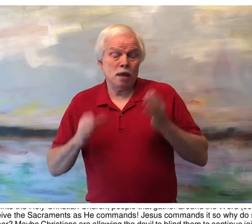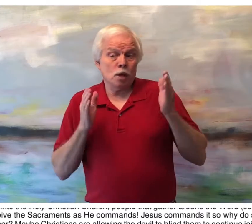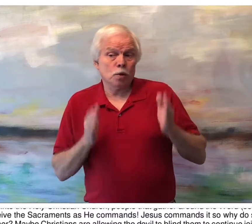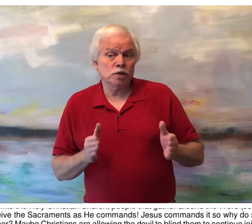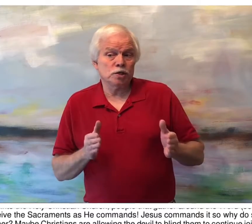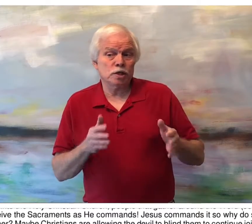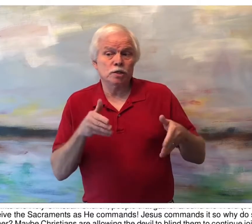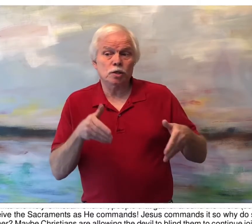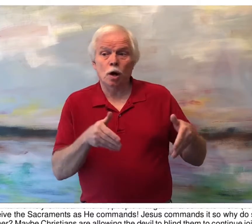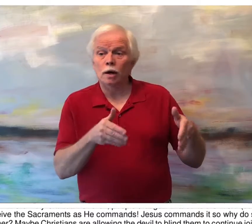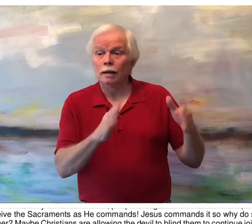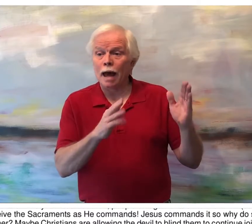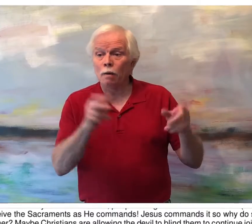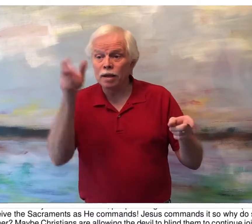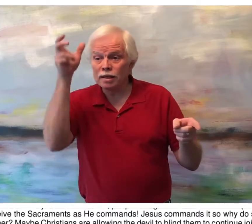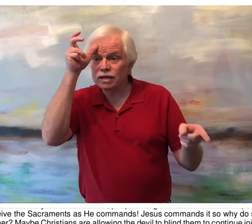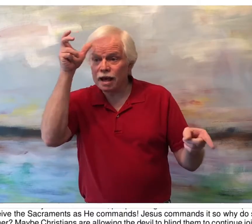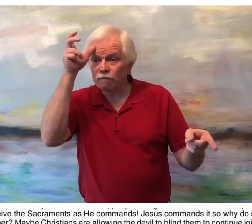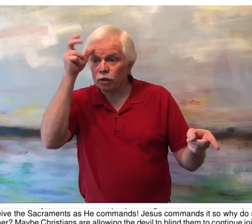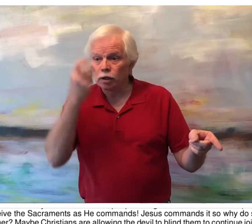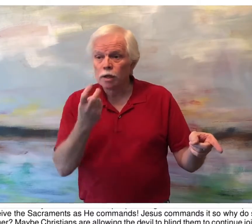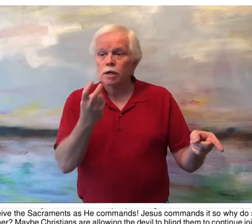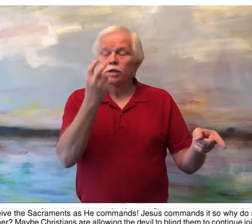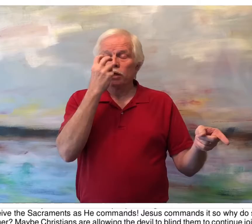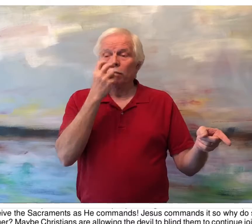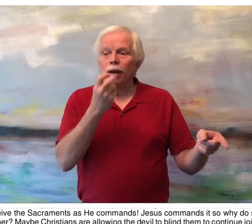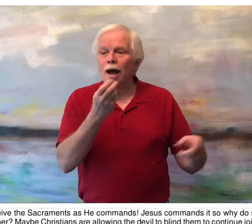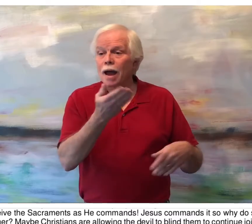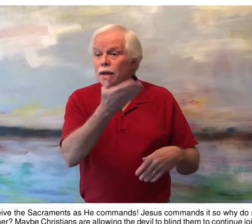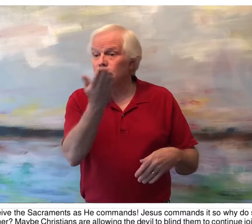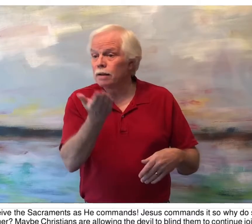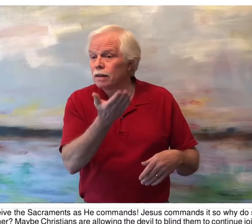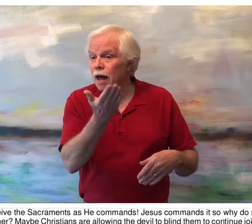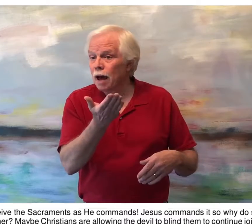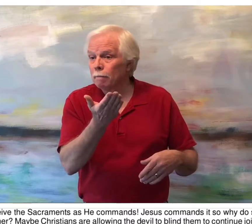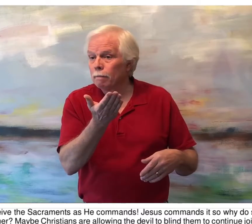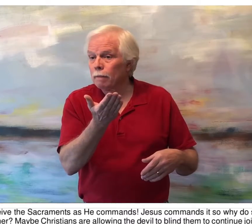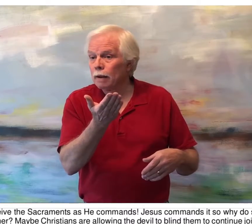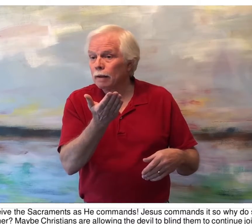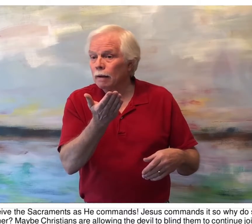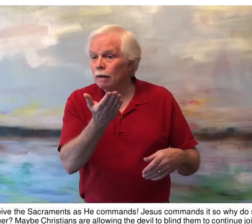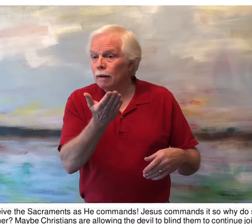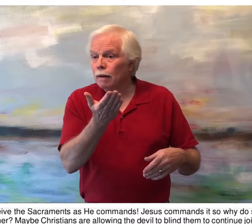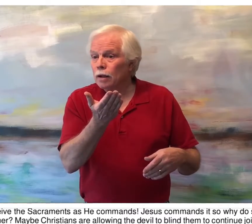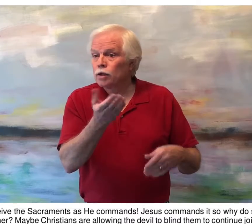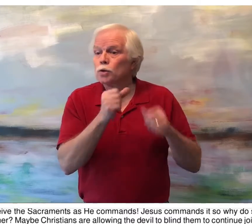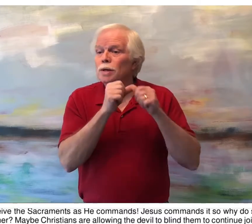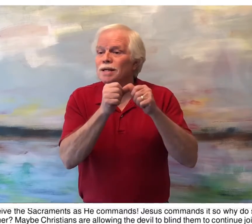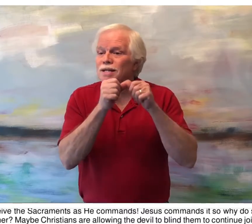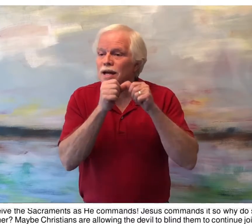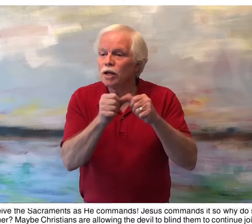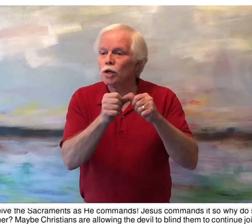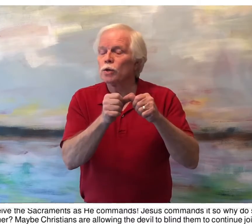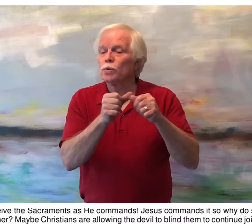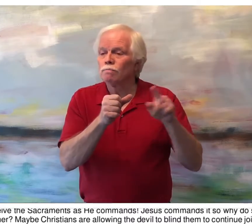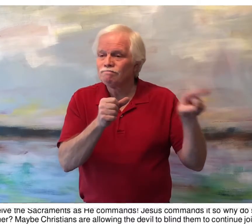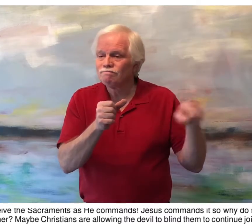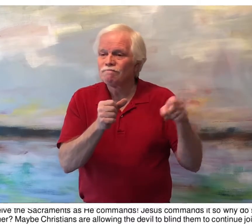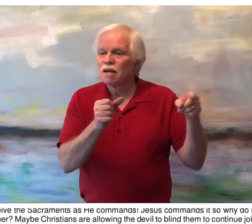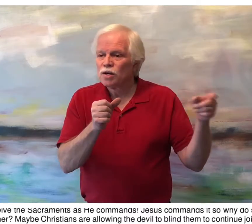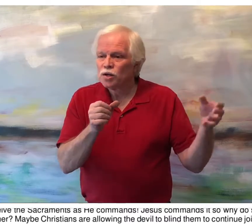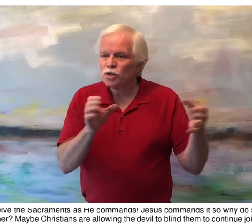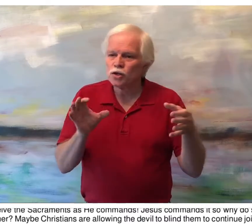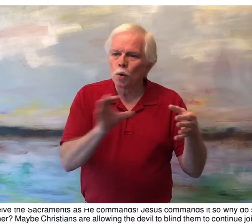Maybe Christians are allowing the devil to blind them to continue